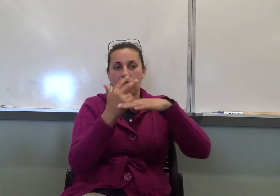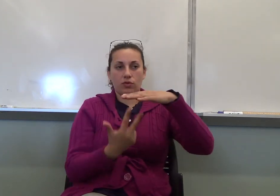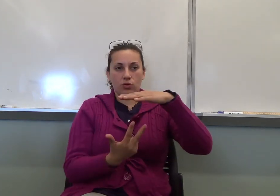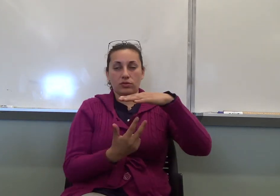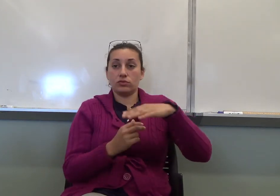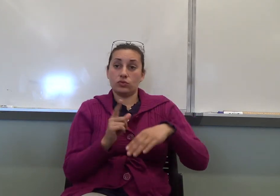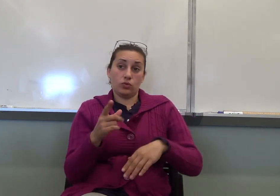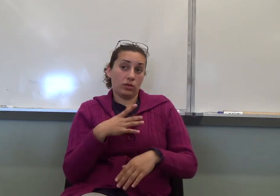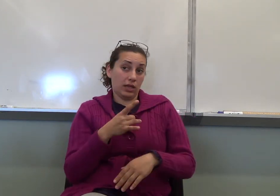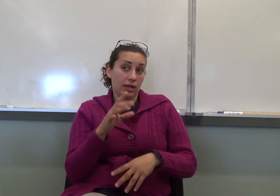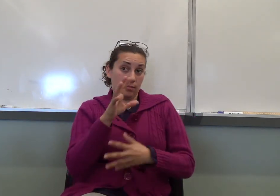divide